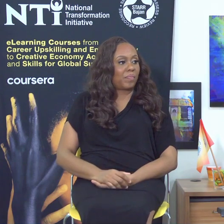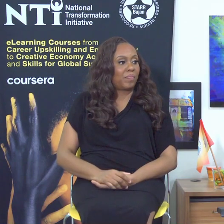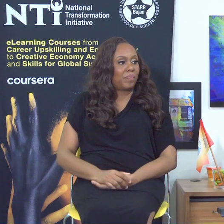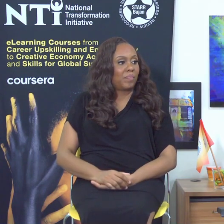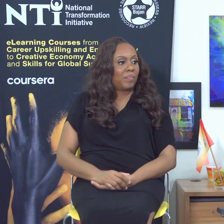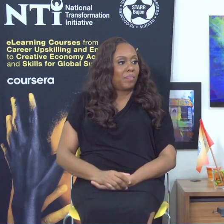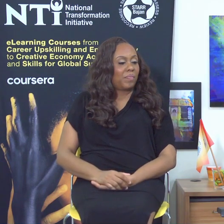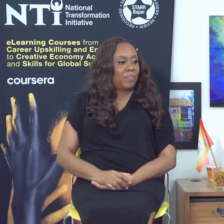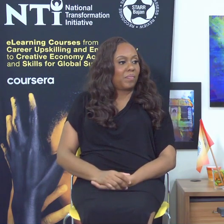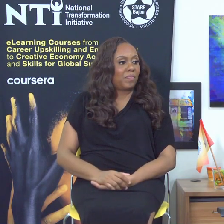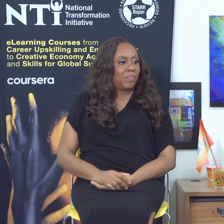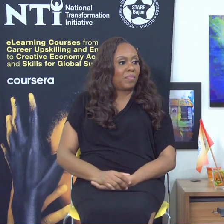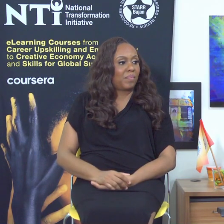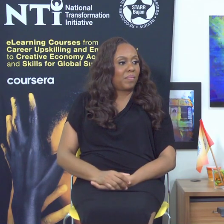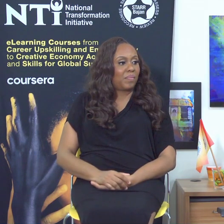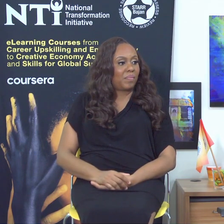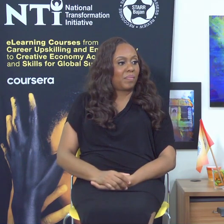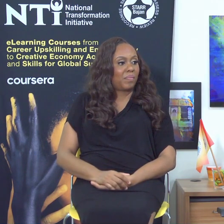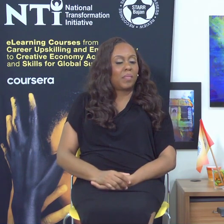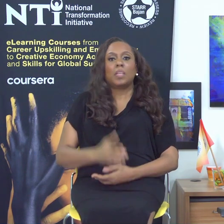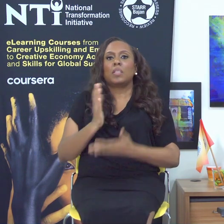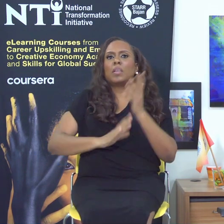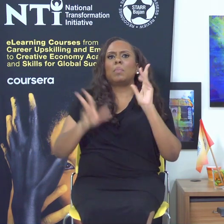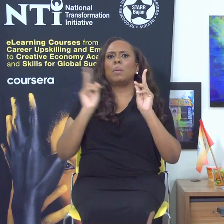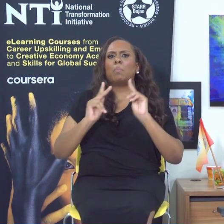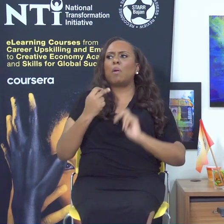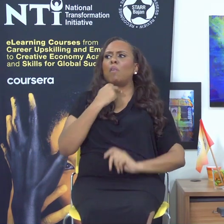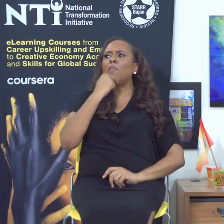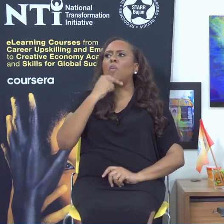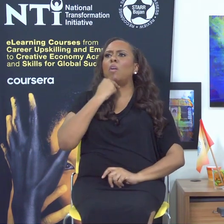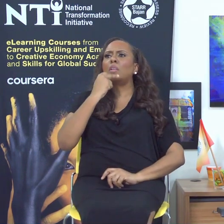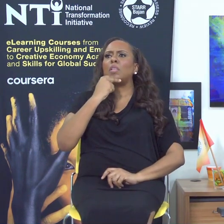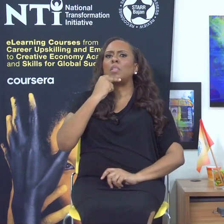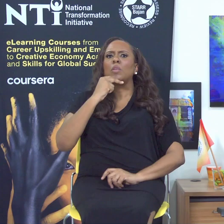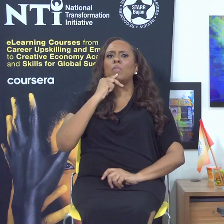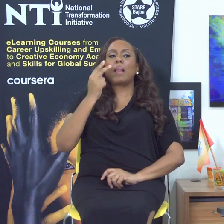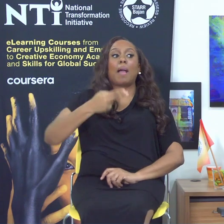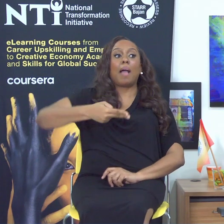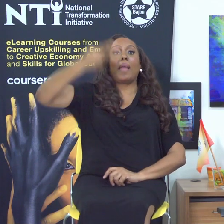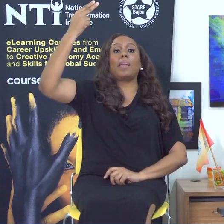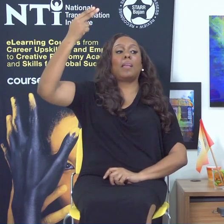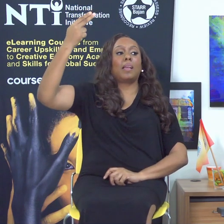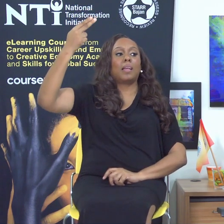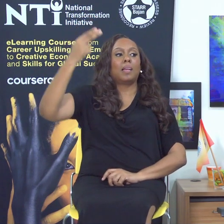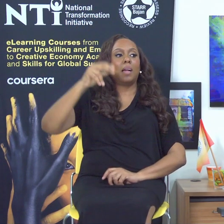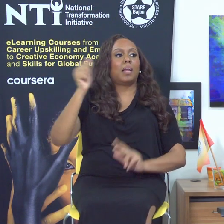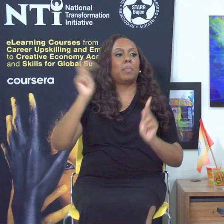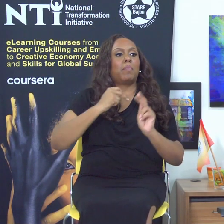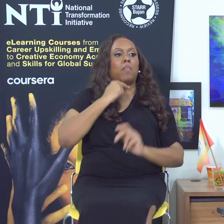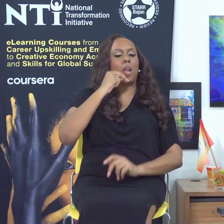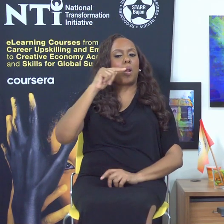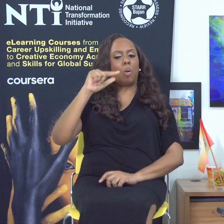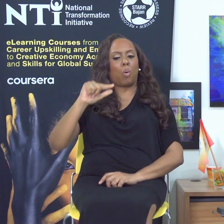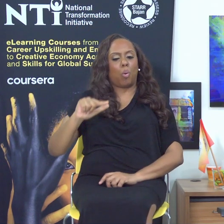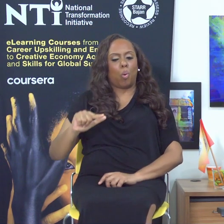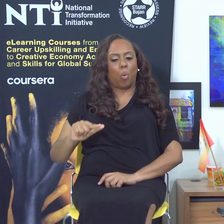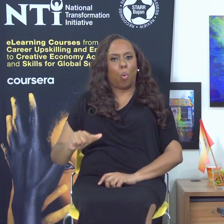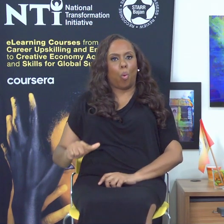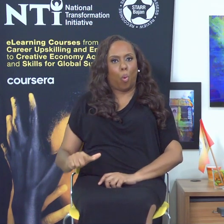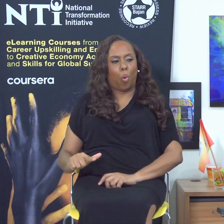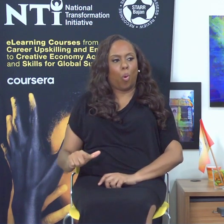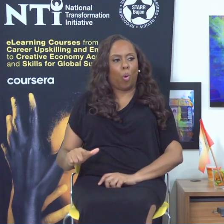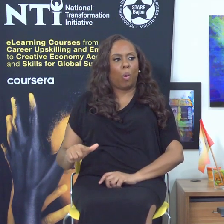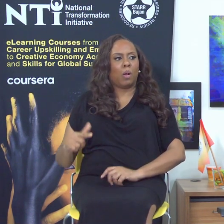high, very low, high voice, some are very, very low voice. So the challenge falls where we try